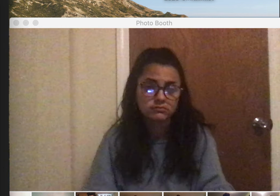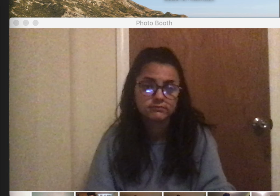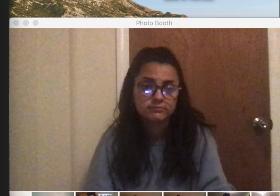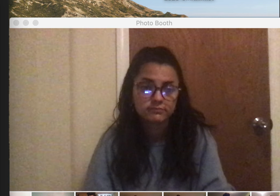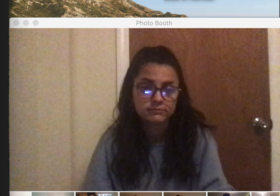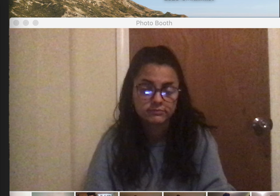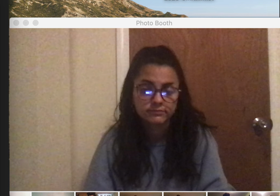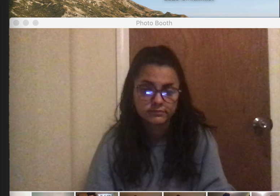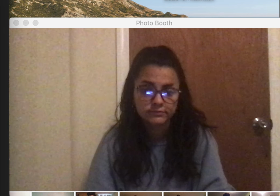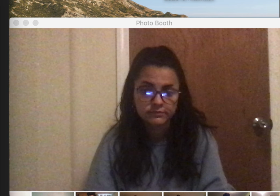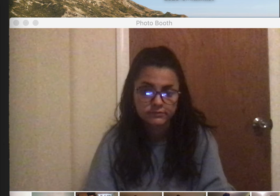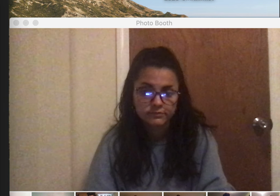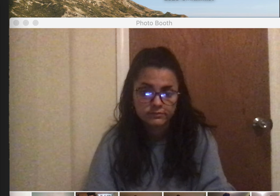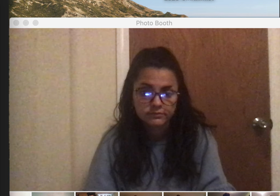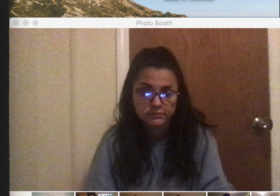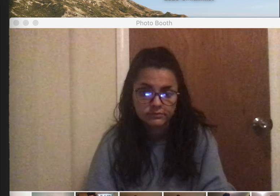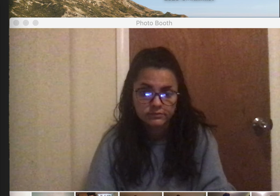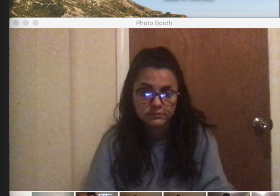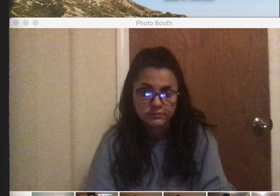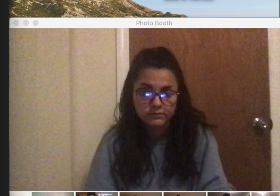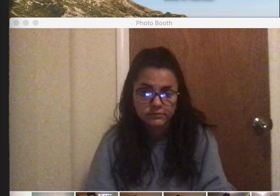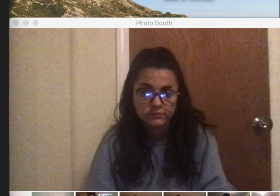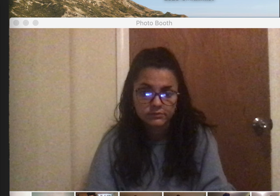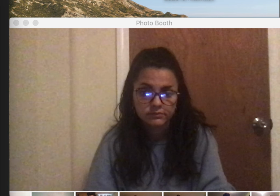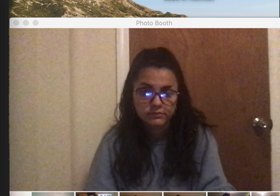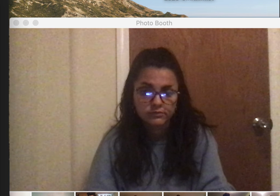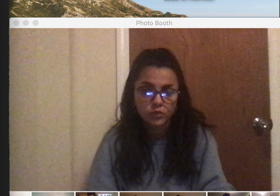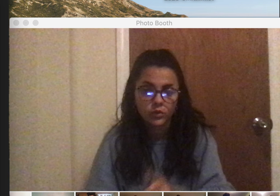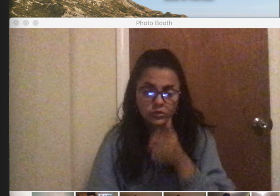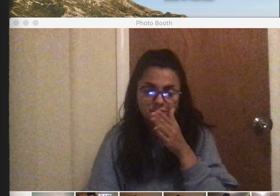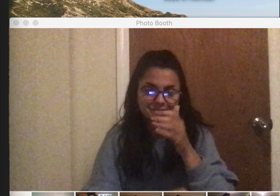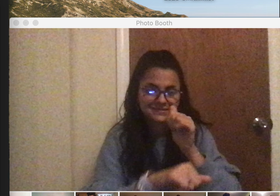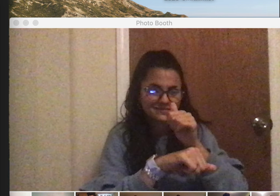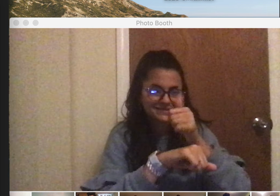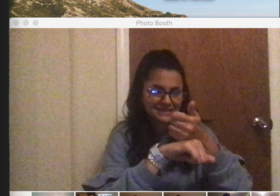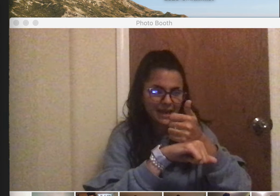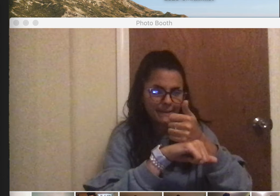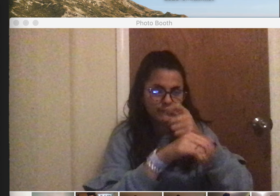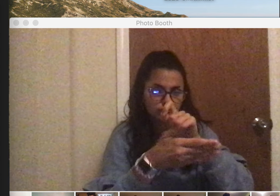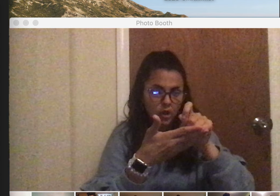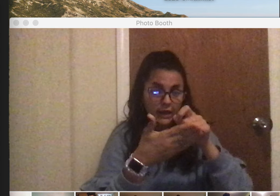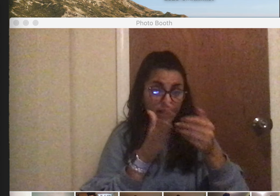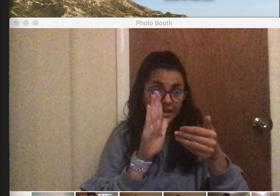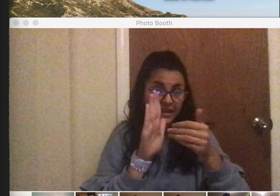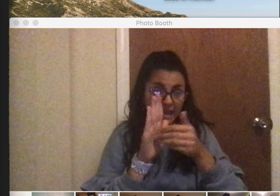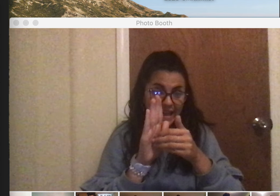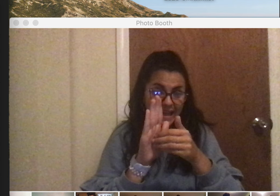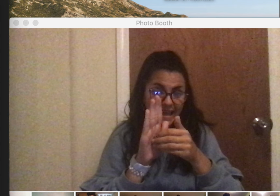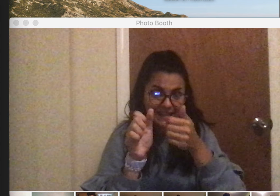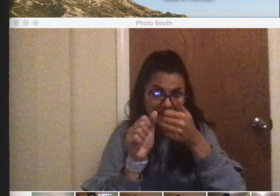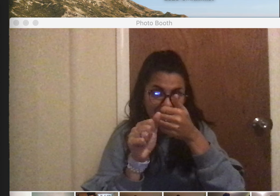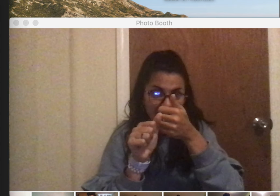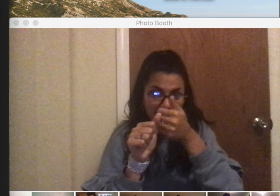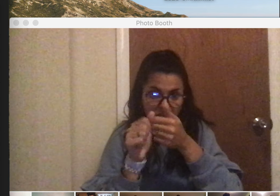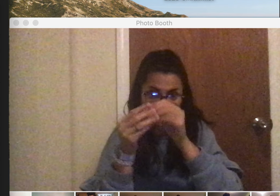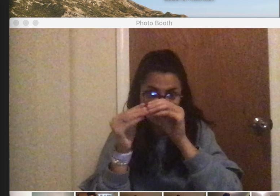Let's separate each piece. We're going to have 42 over 7. We're going to have a to the